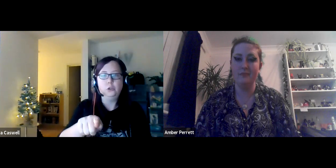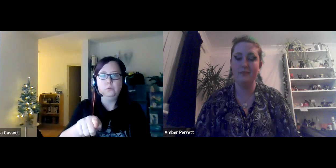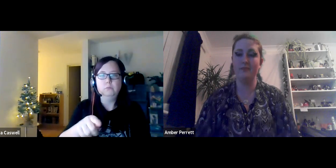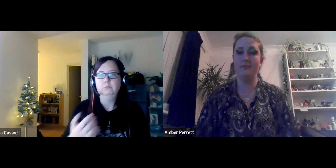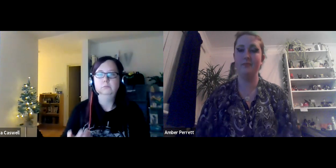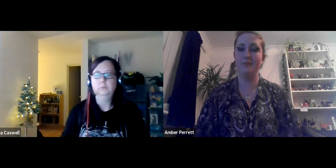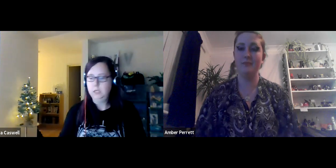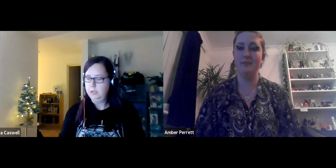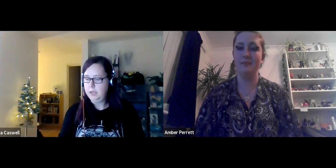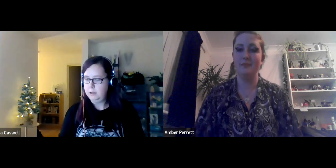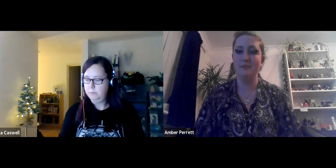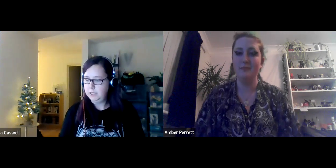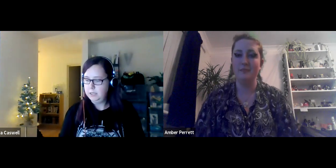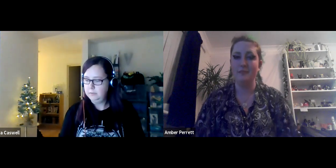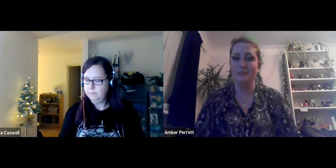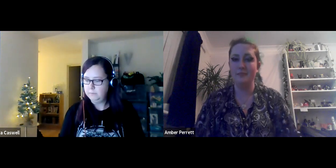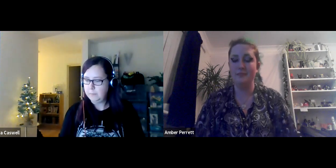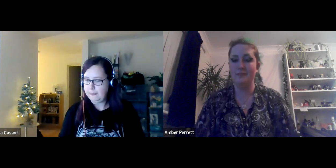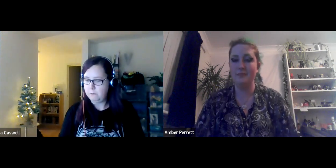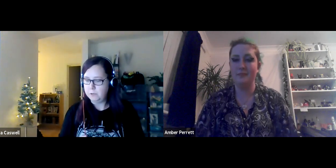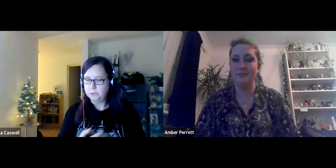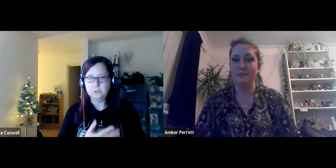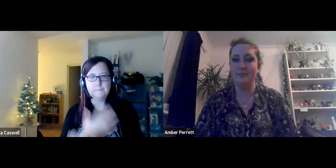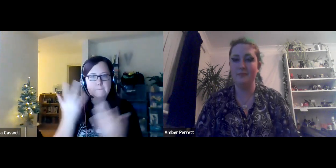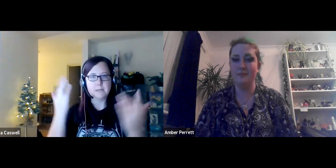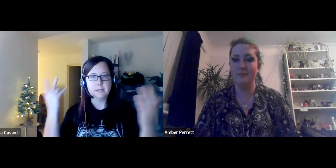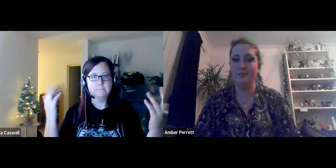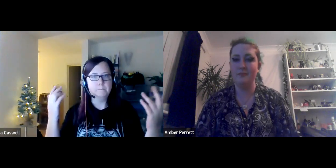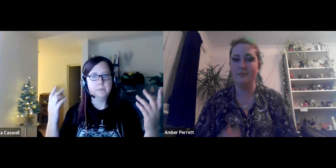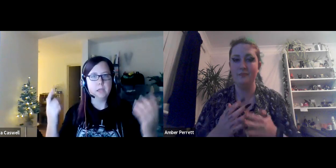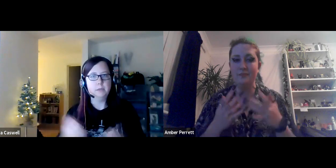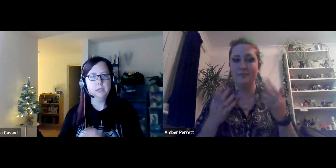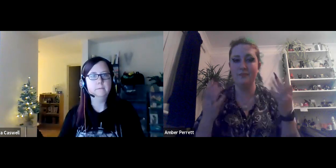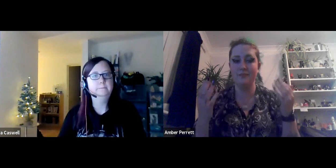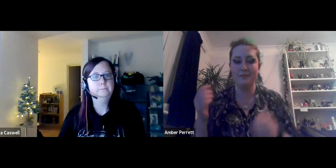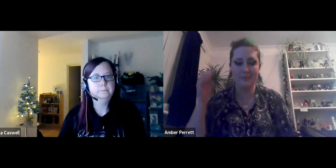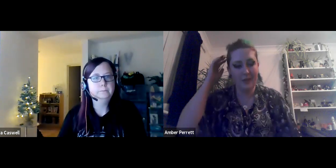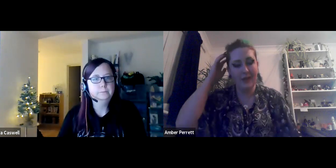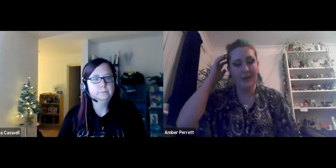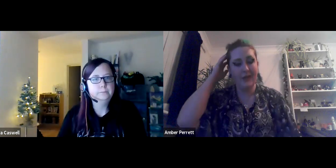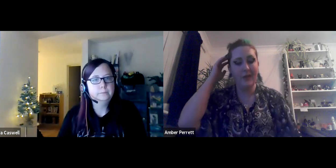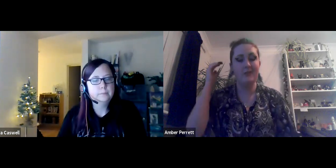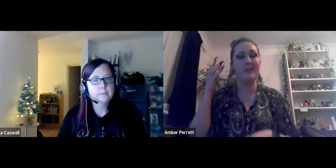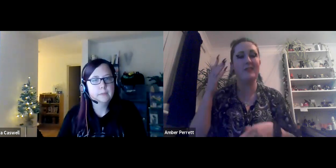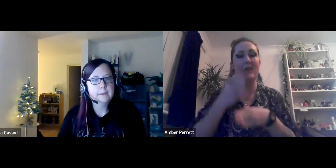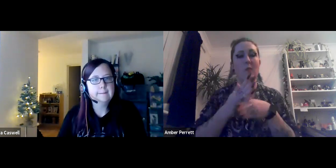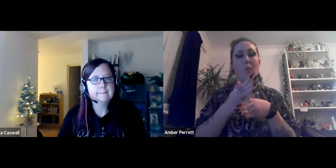you, how many? Which again, how many? So I say